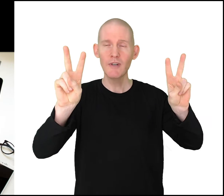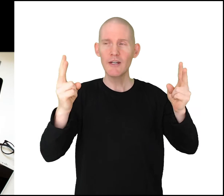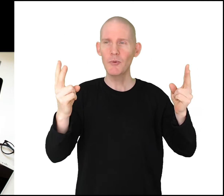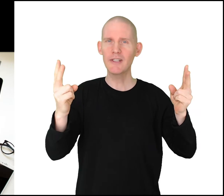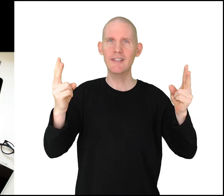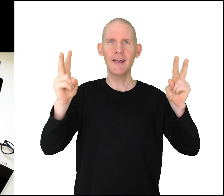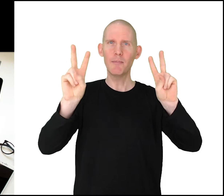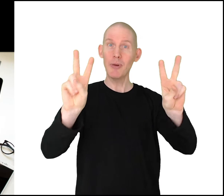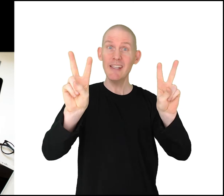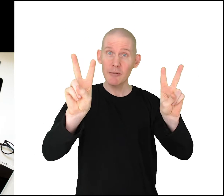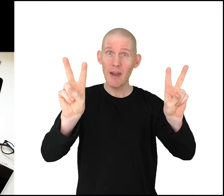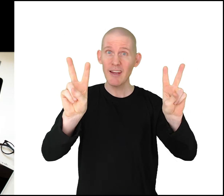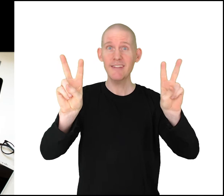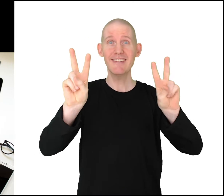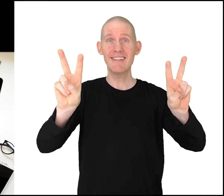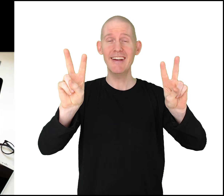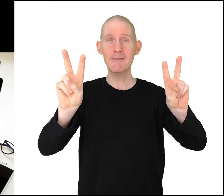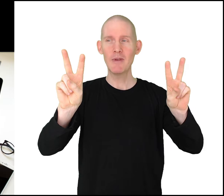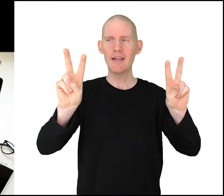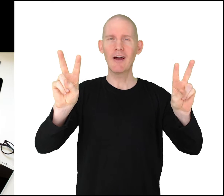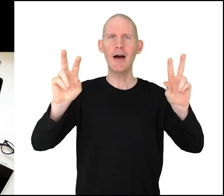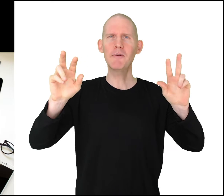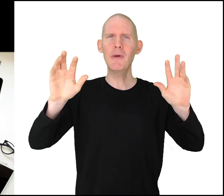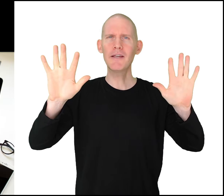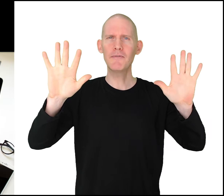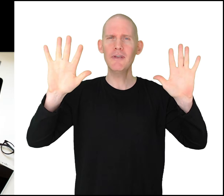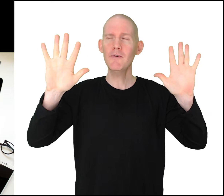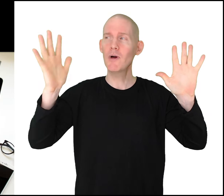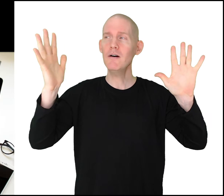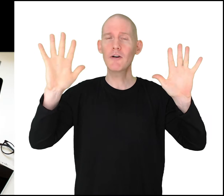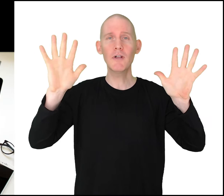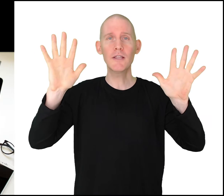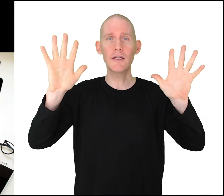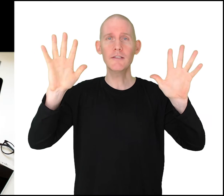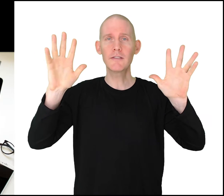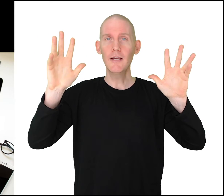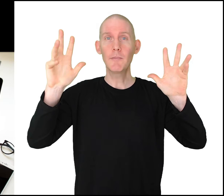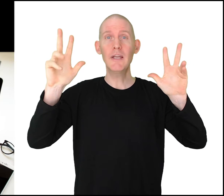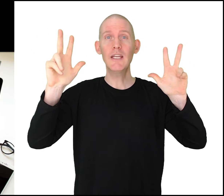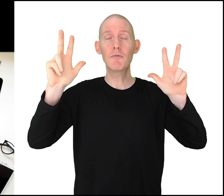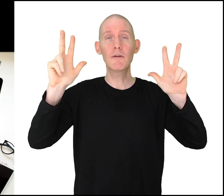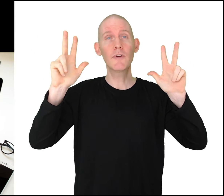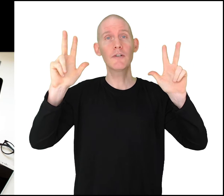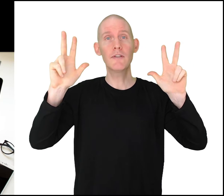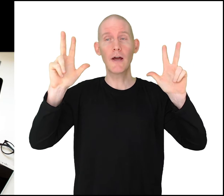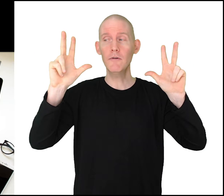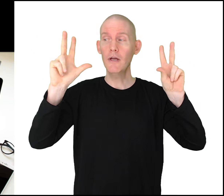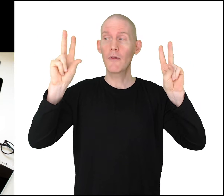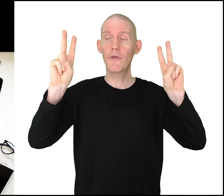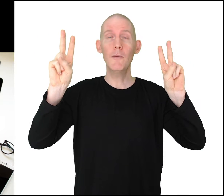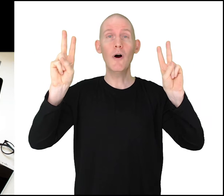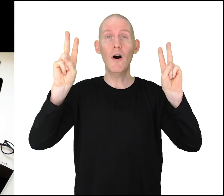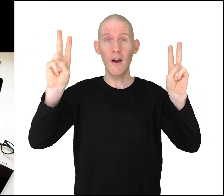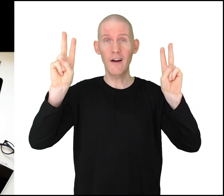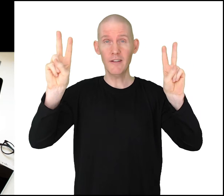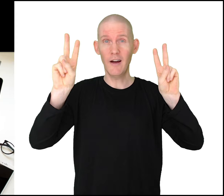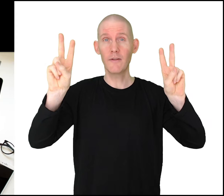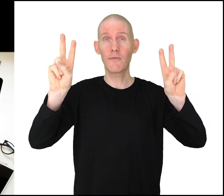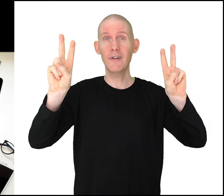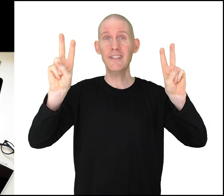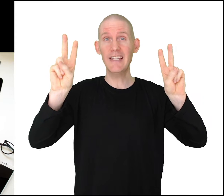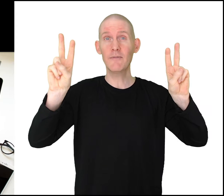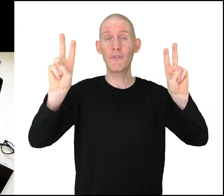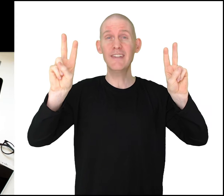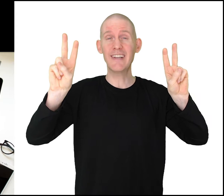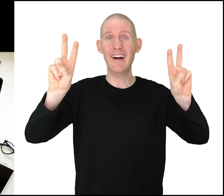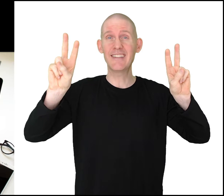2. We could say peace man, right? Now, how do we make a V? Well, go like this. Pinky, ring finger down, thumb on the